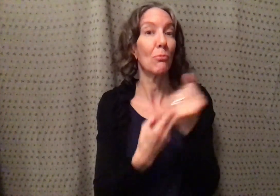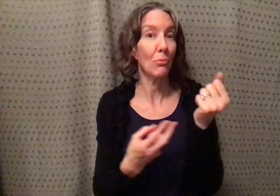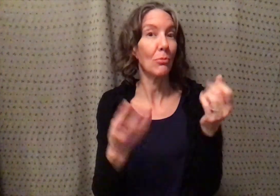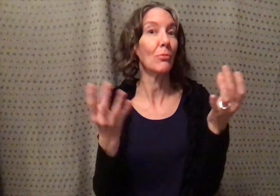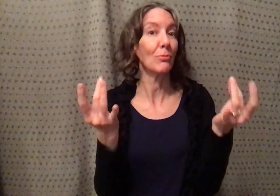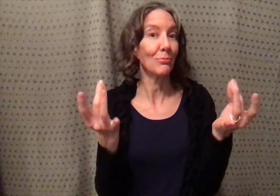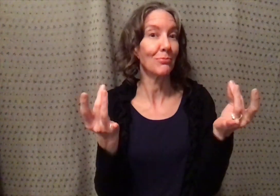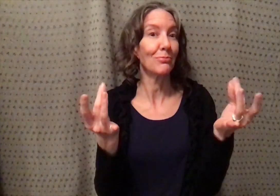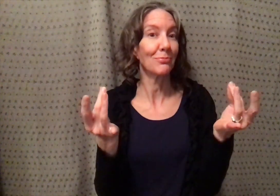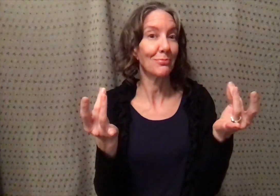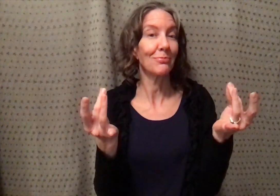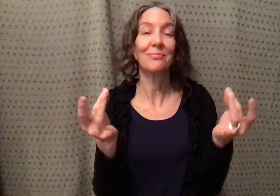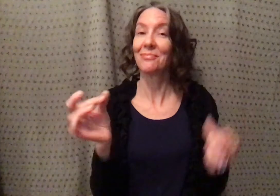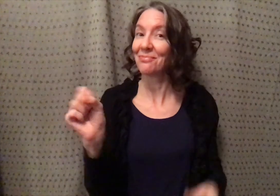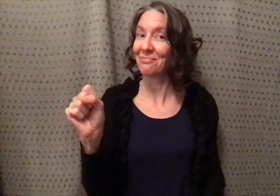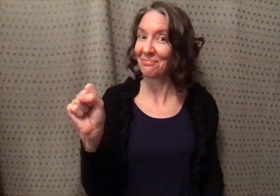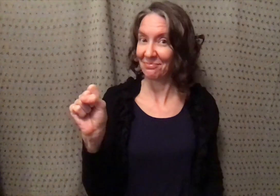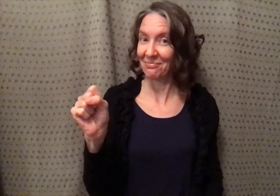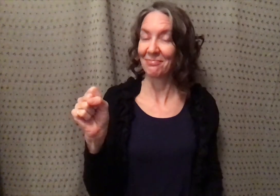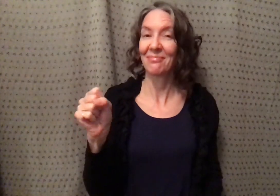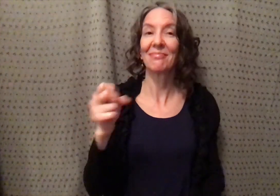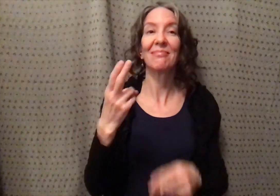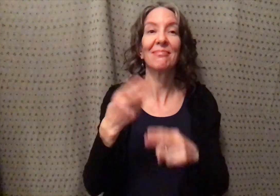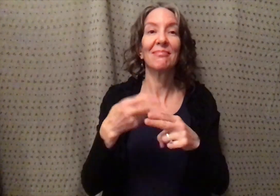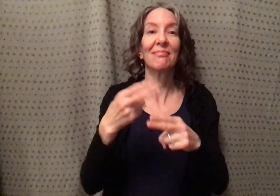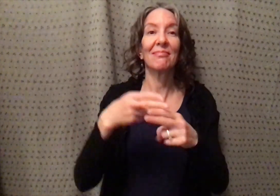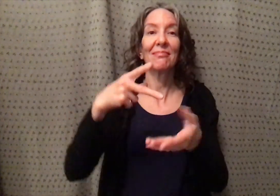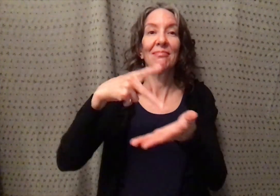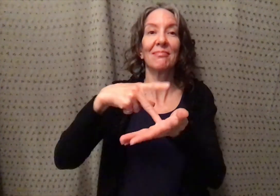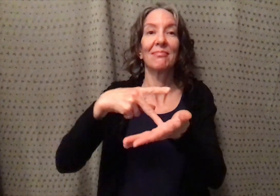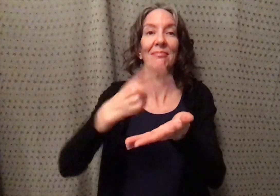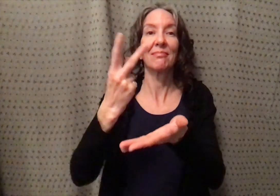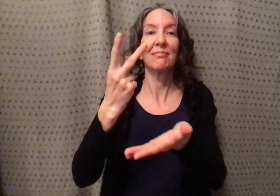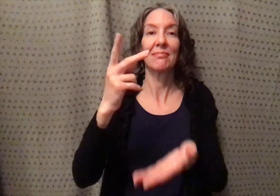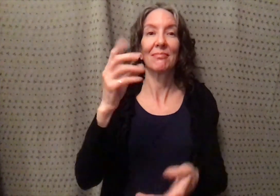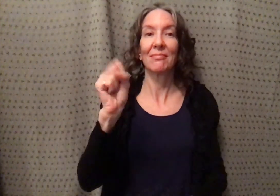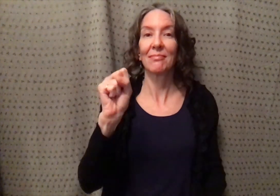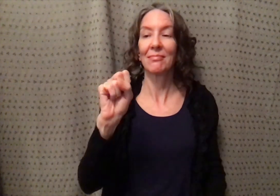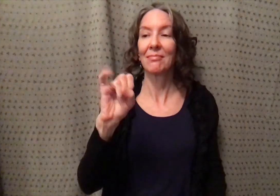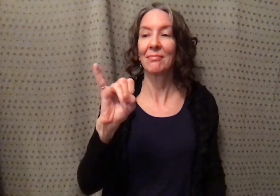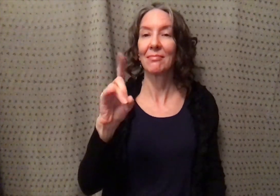sides. Both sides are sticky. It's called double-sided